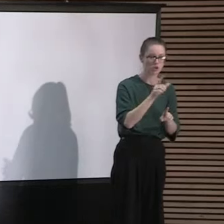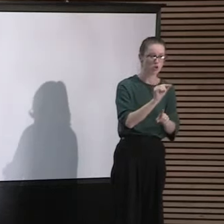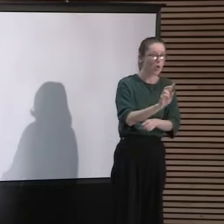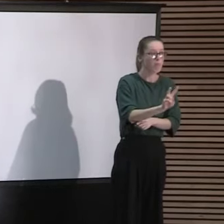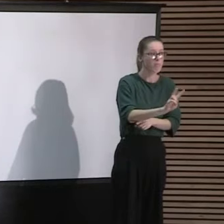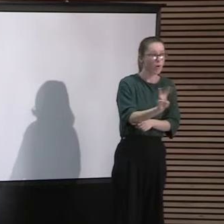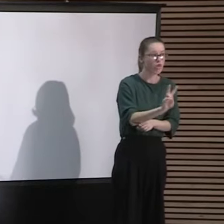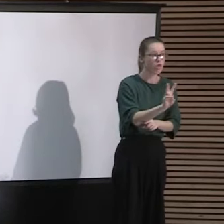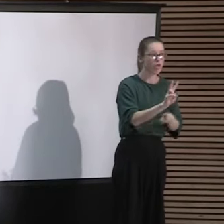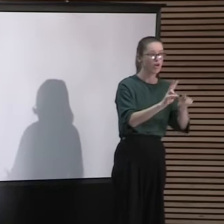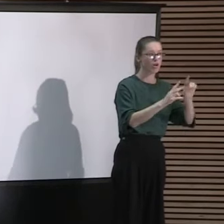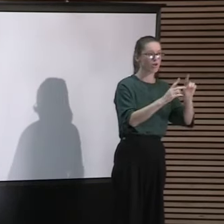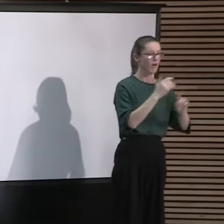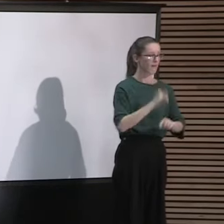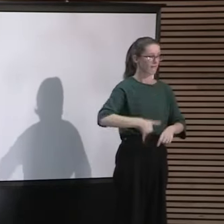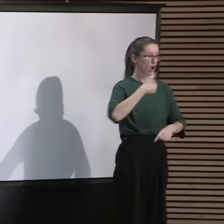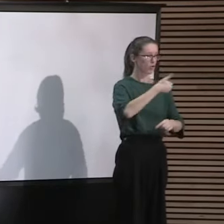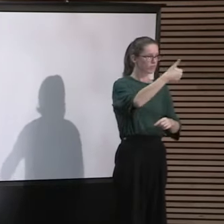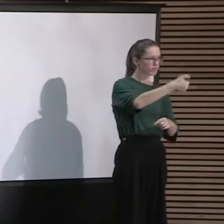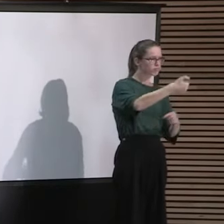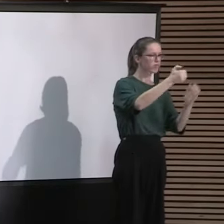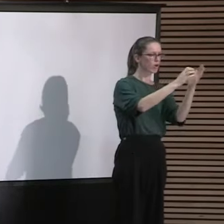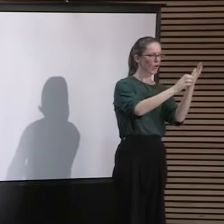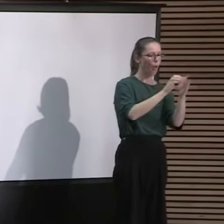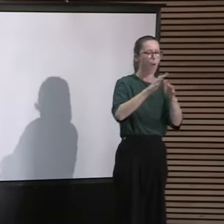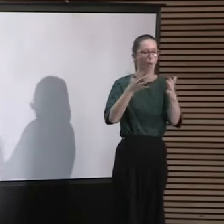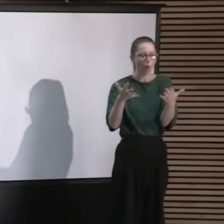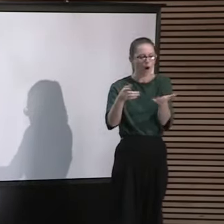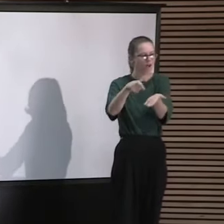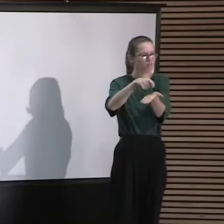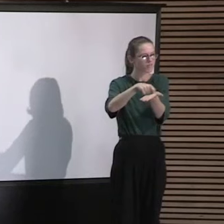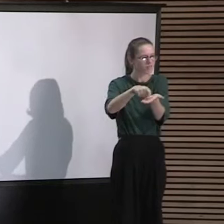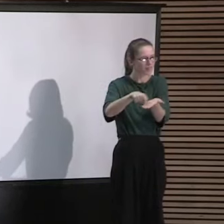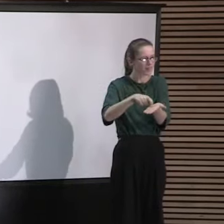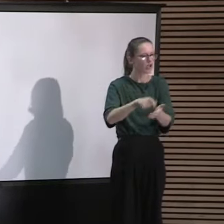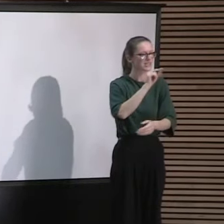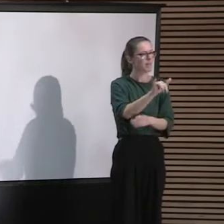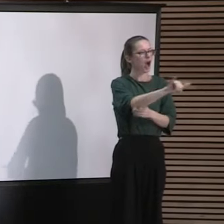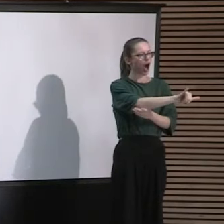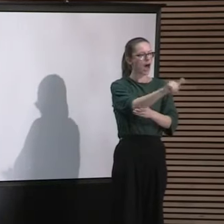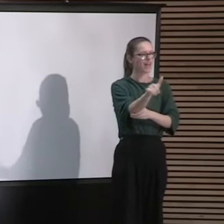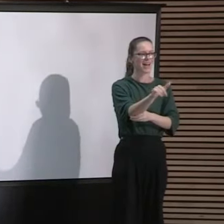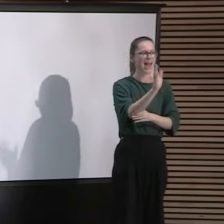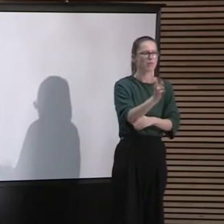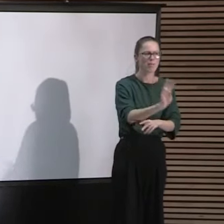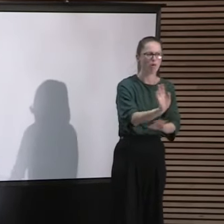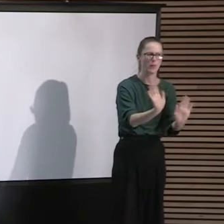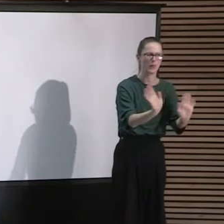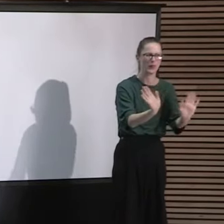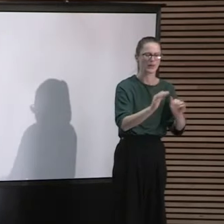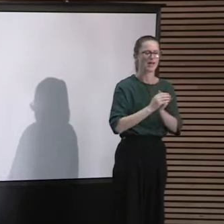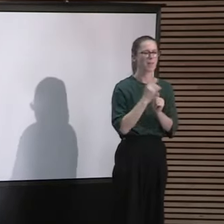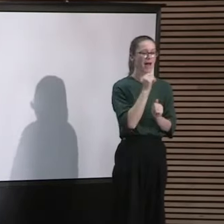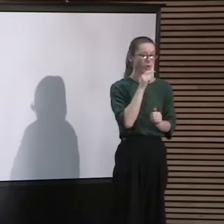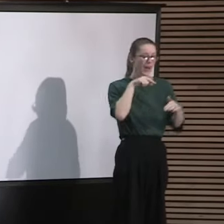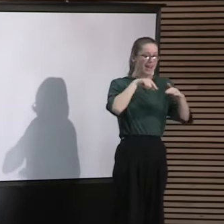in using a QR code. So we'll make it absolutely clear that it's an either or, that you need to make sure that there's a system for recording everybody that's entering,